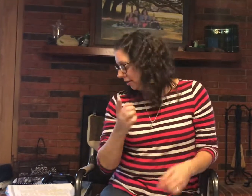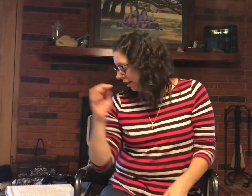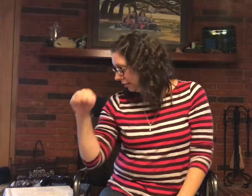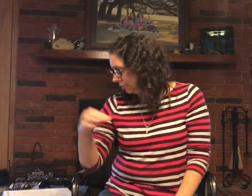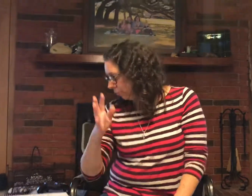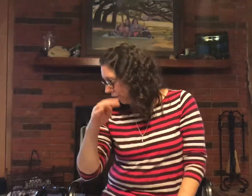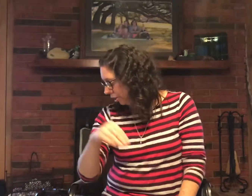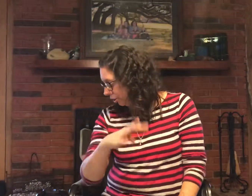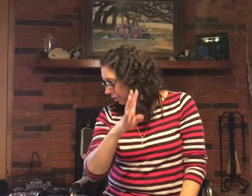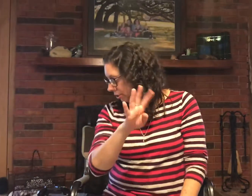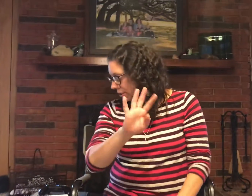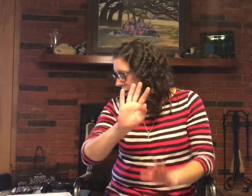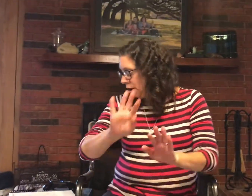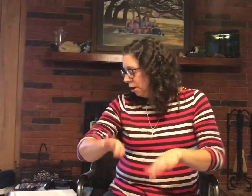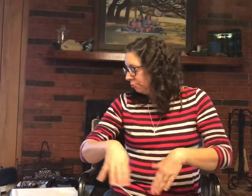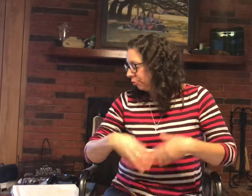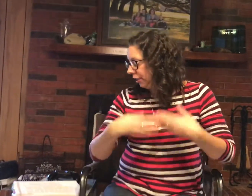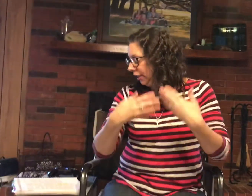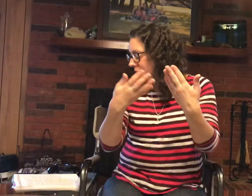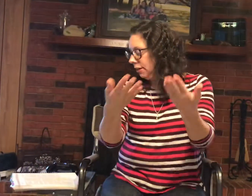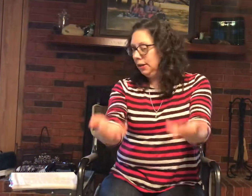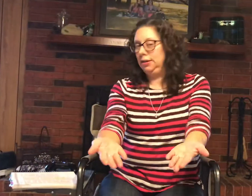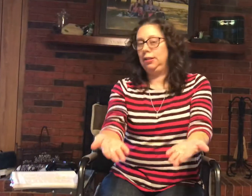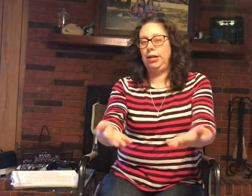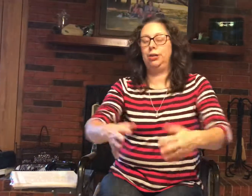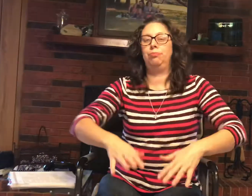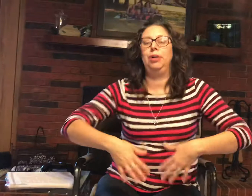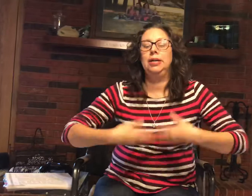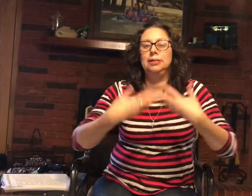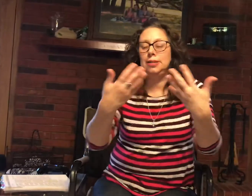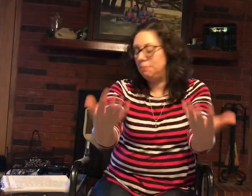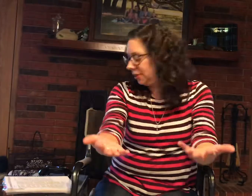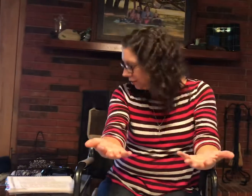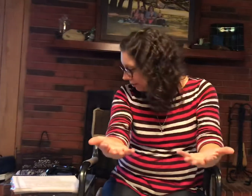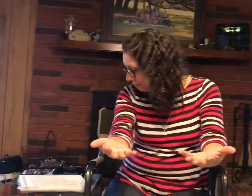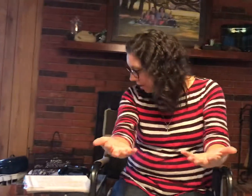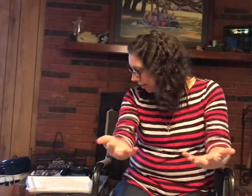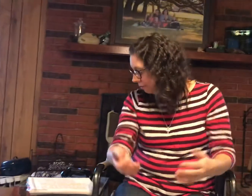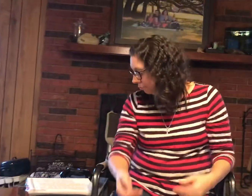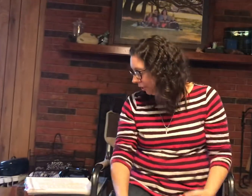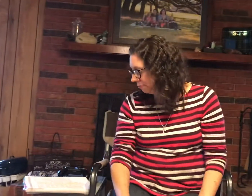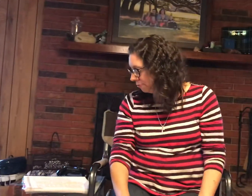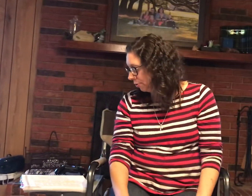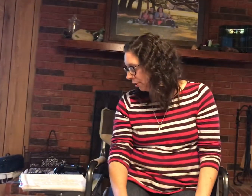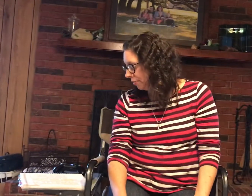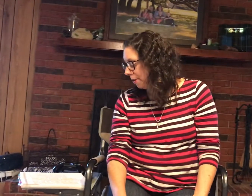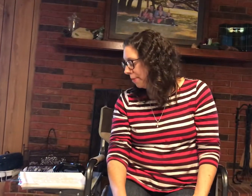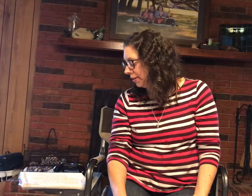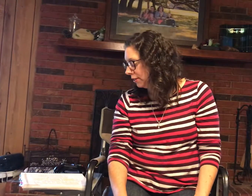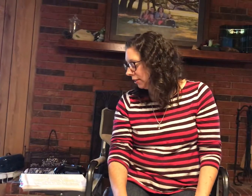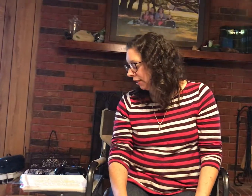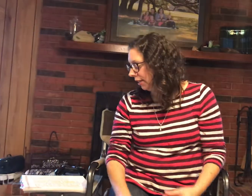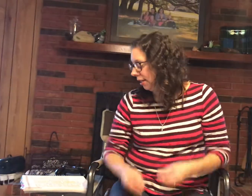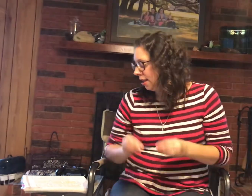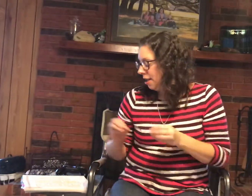let the waters bring, like you're bringing something to somebody, bring forth abundantly